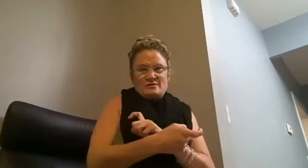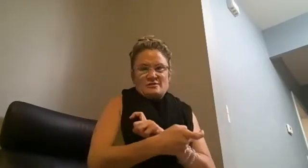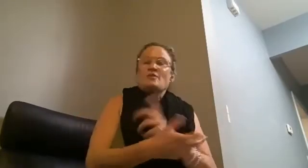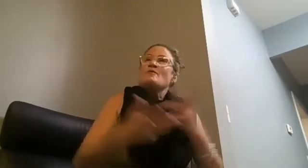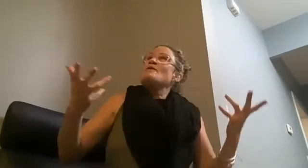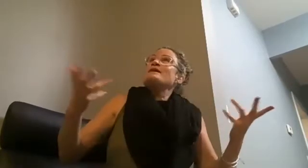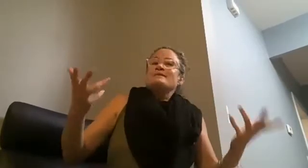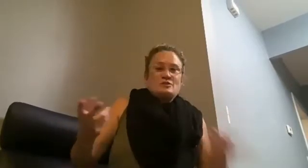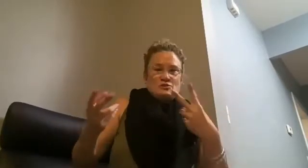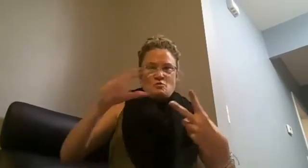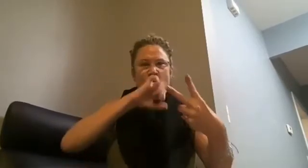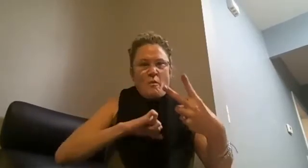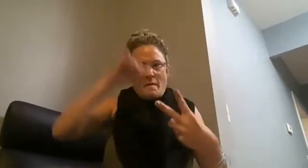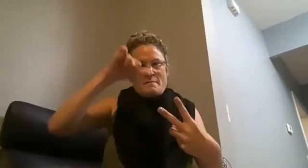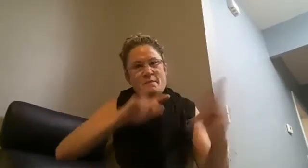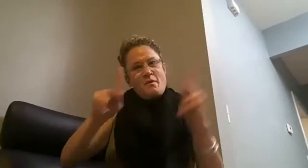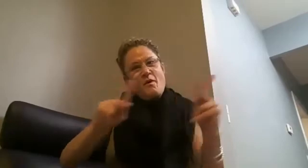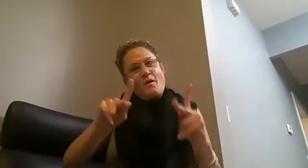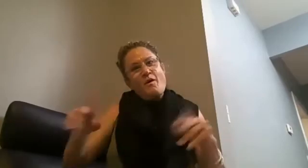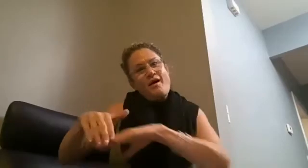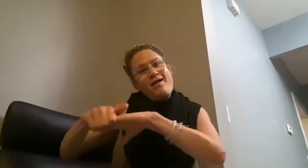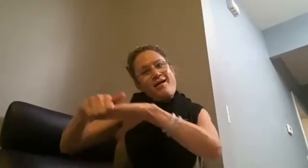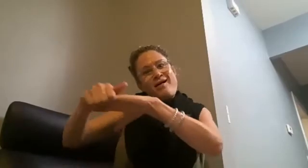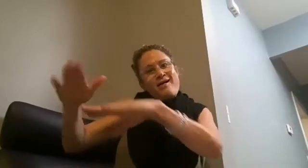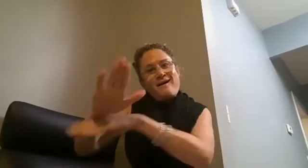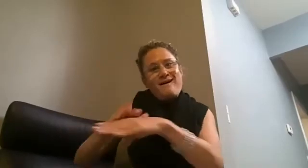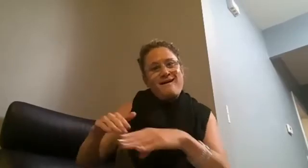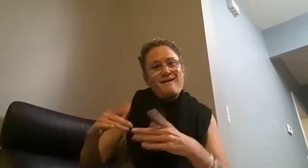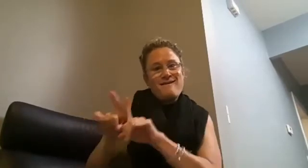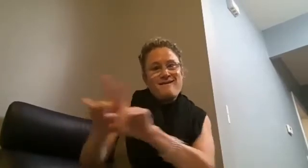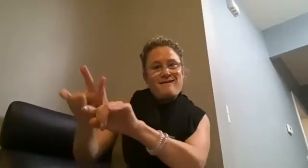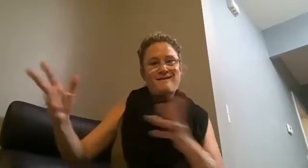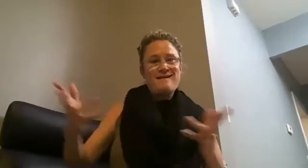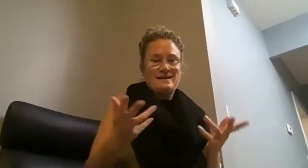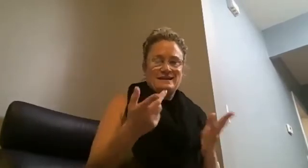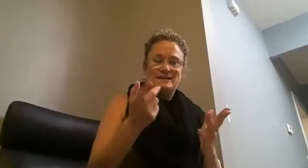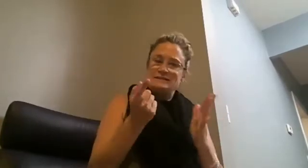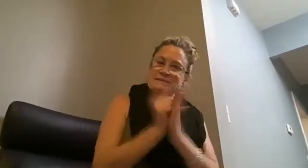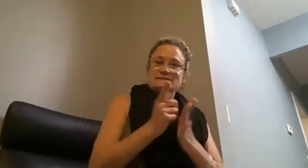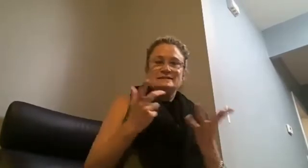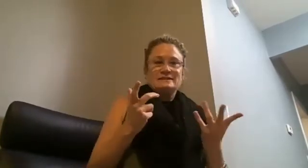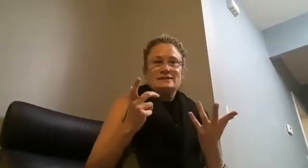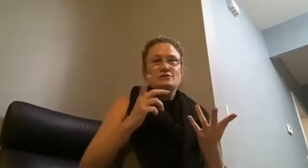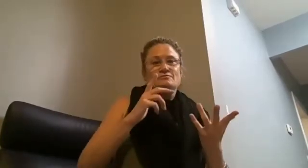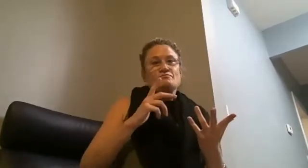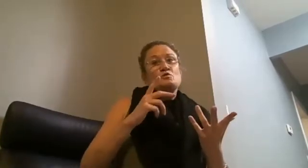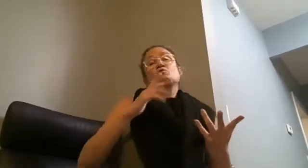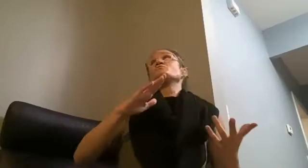2 old people walking down the beach hand in hand and the words, "For the ease of pain and discomfort," and instantly you turn your will and your life over to it, convinced that it would take you where